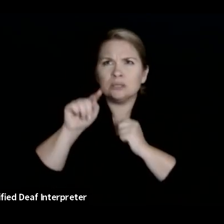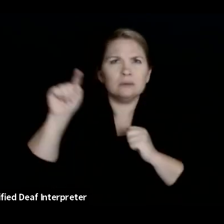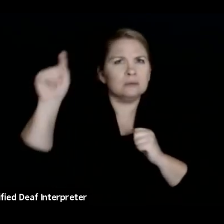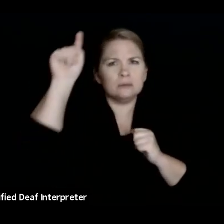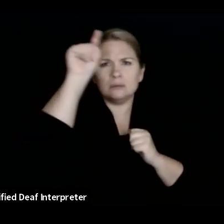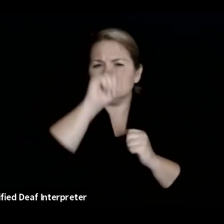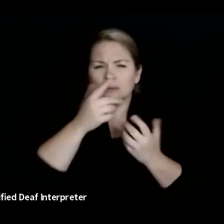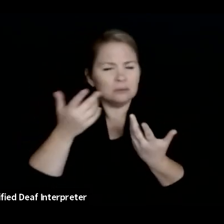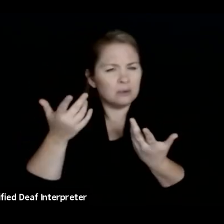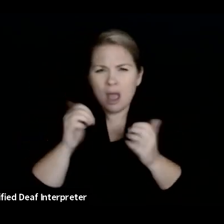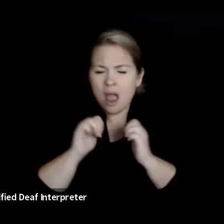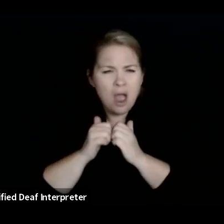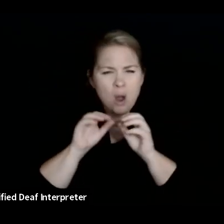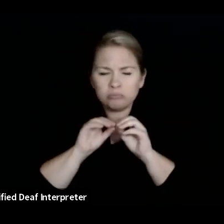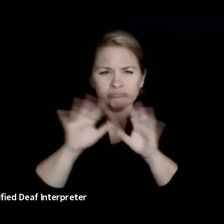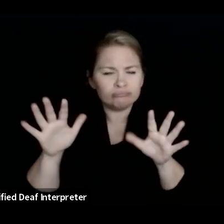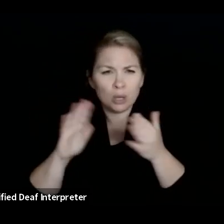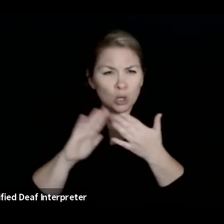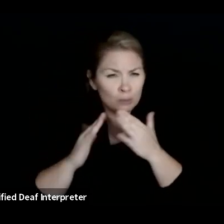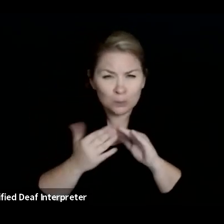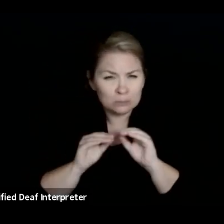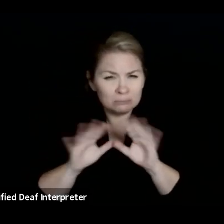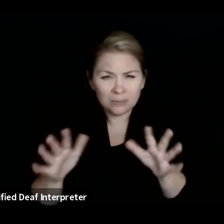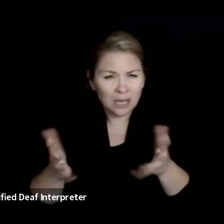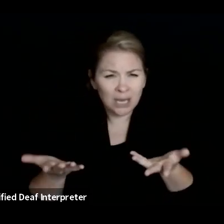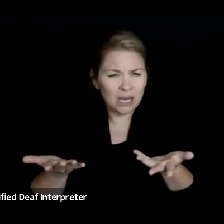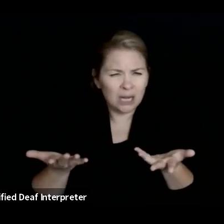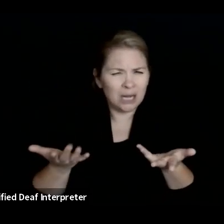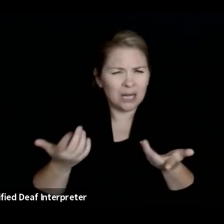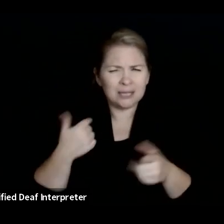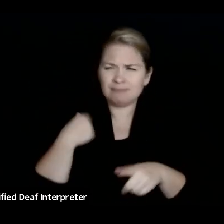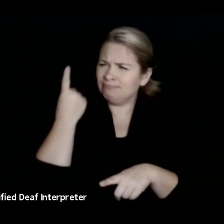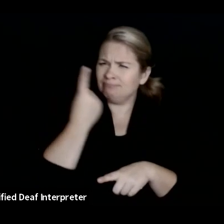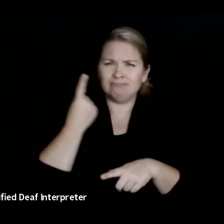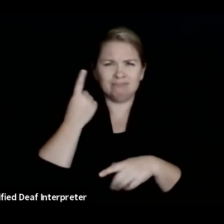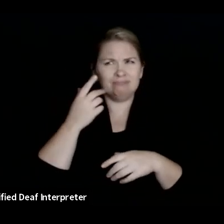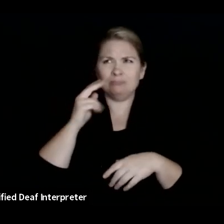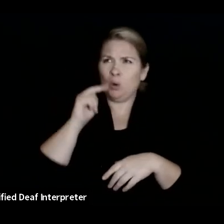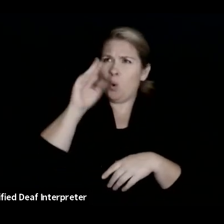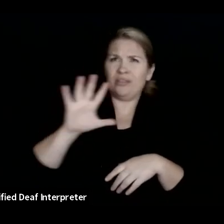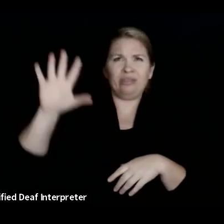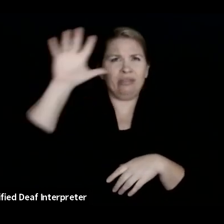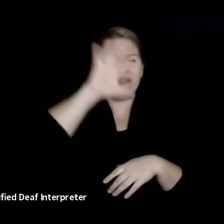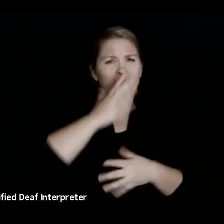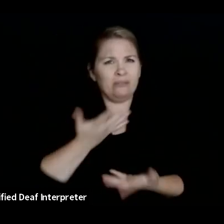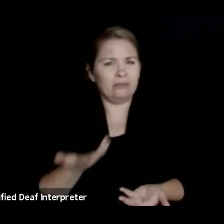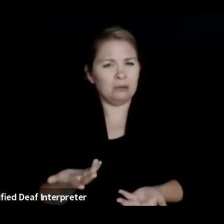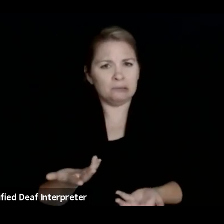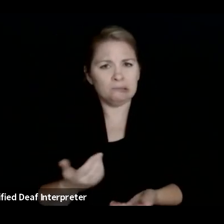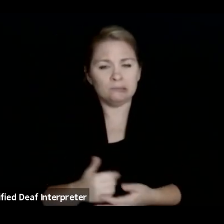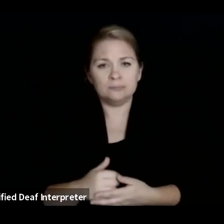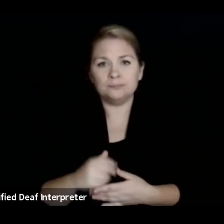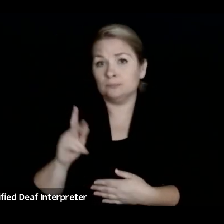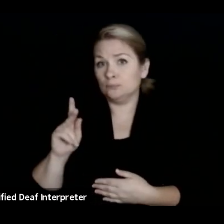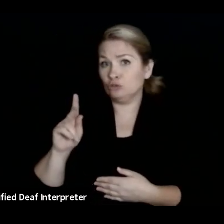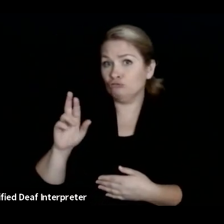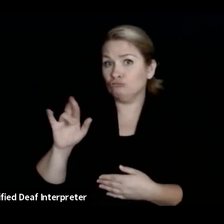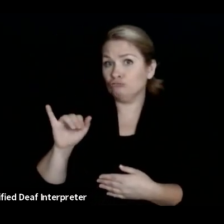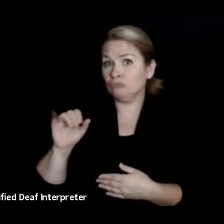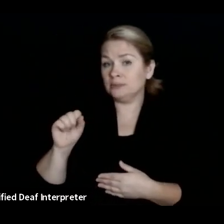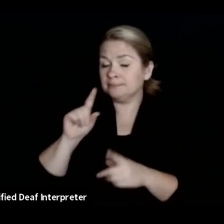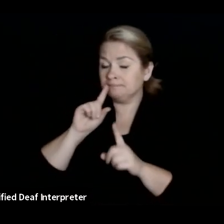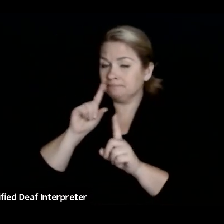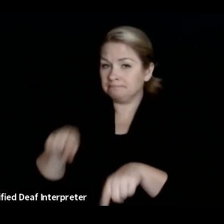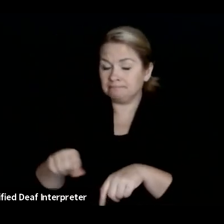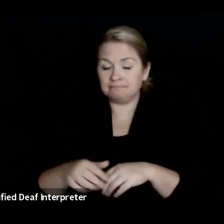to take effect, I guess? I mean, I think it's fair to say that all of the spread has been brought in